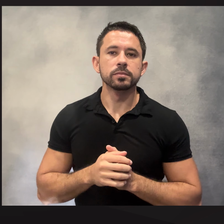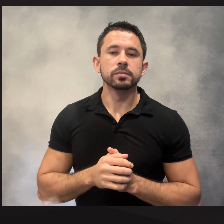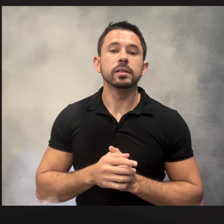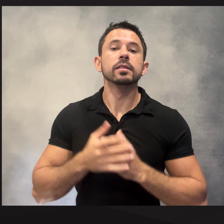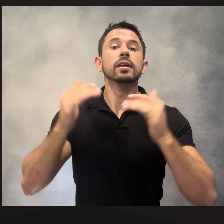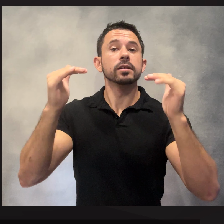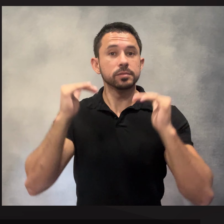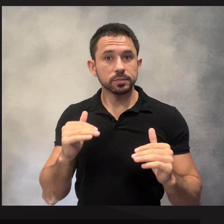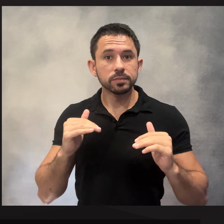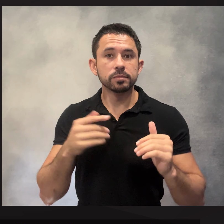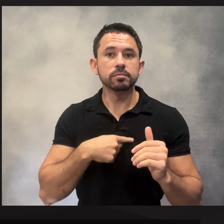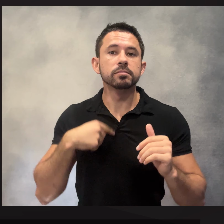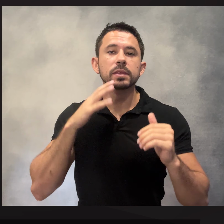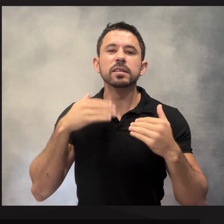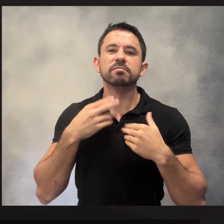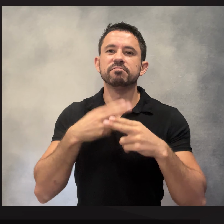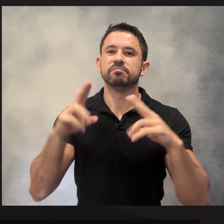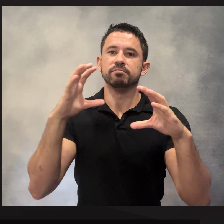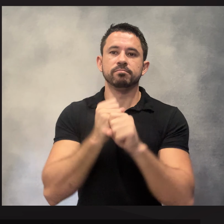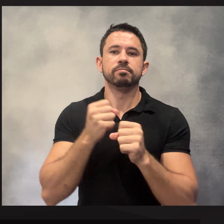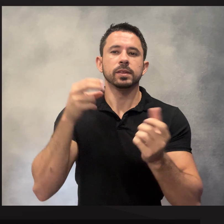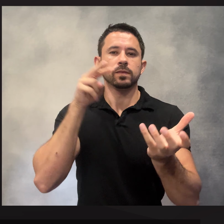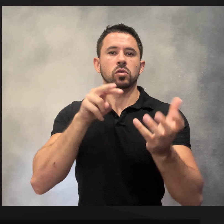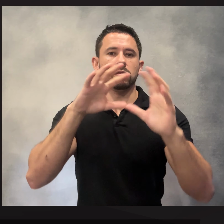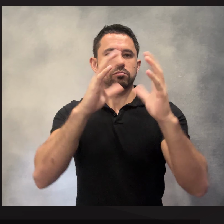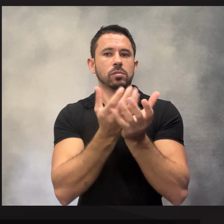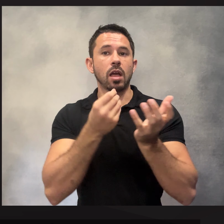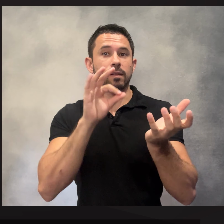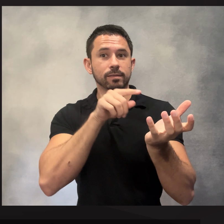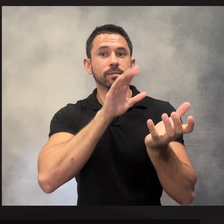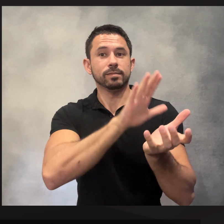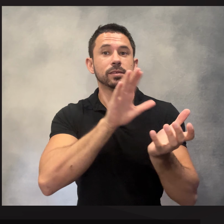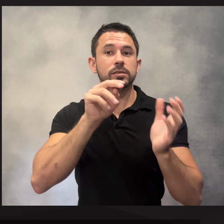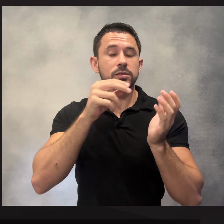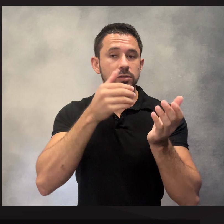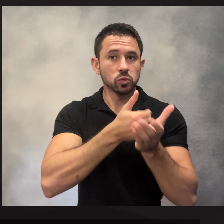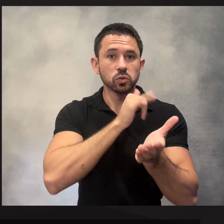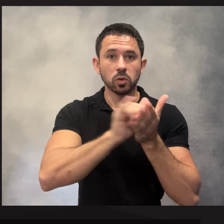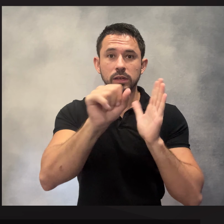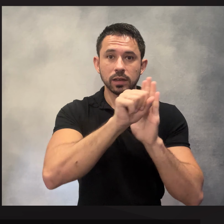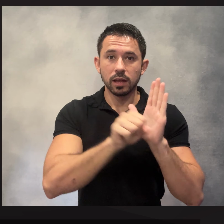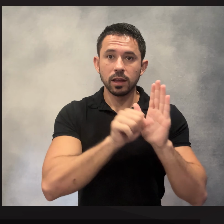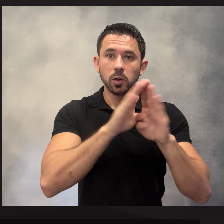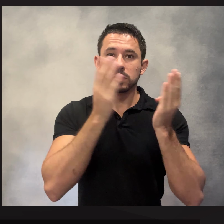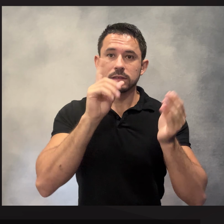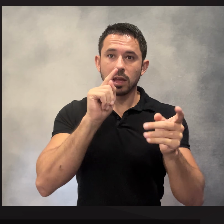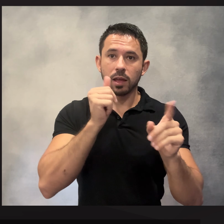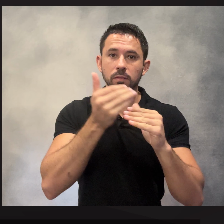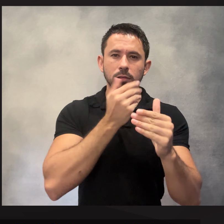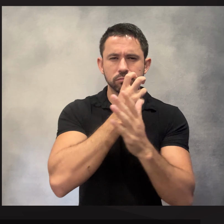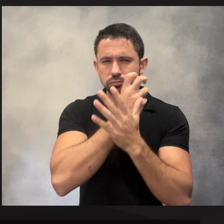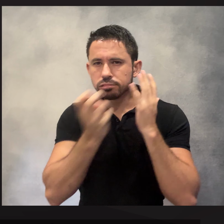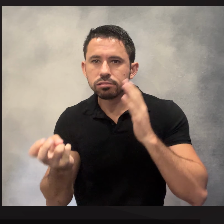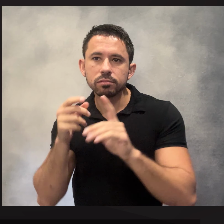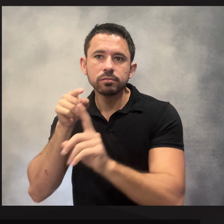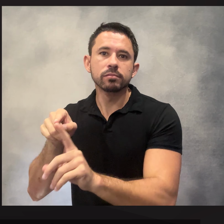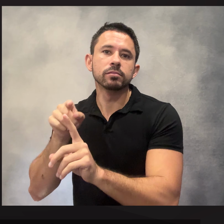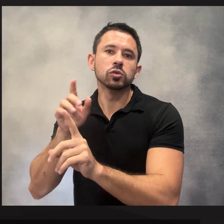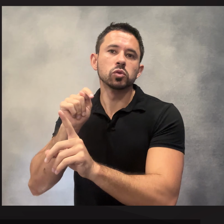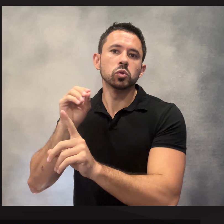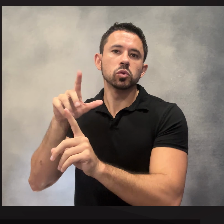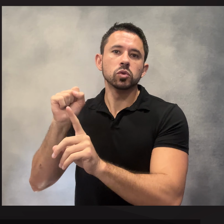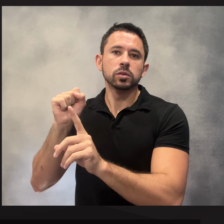We'll have a brief overview of New York State open data before going into tools that utilize